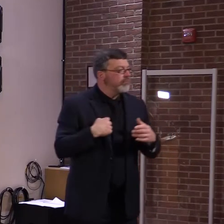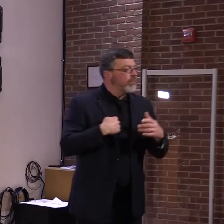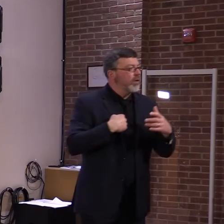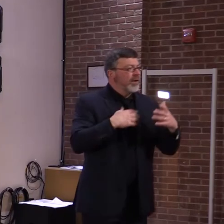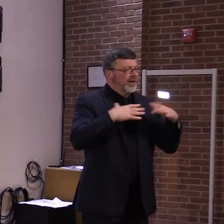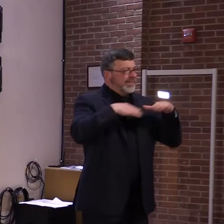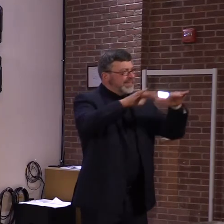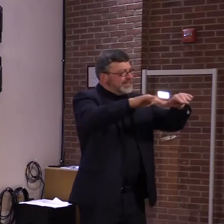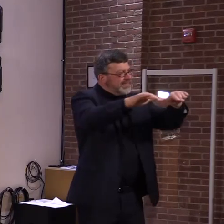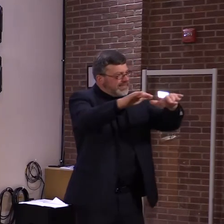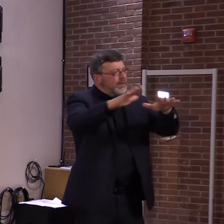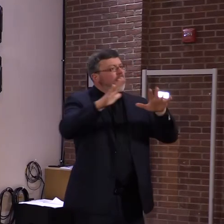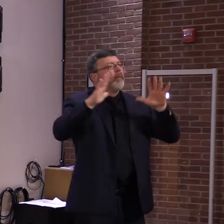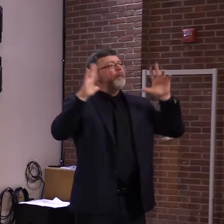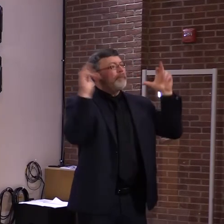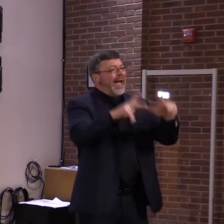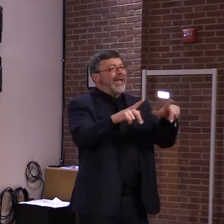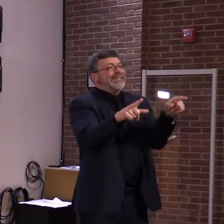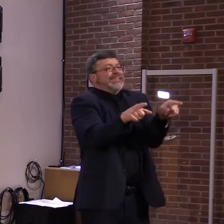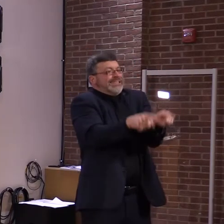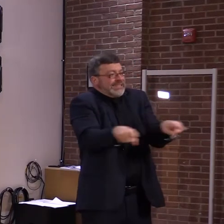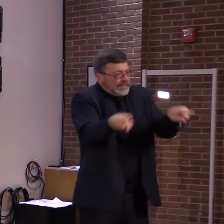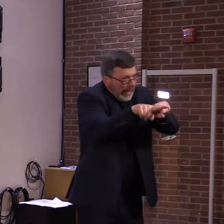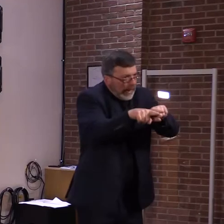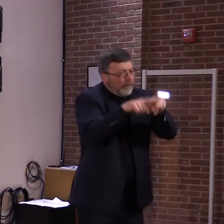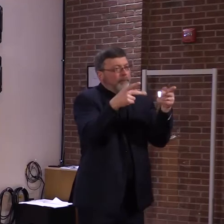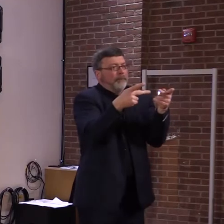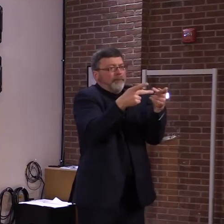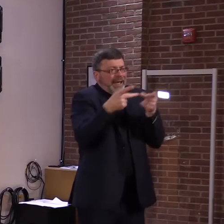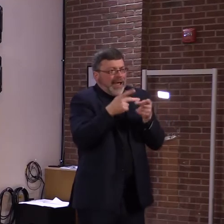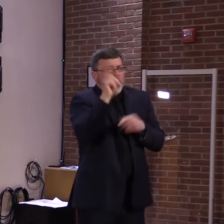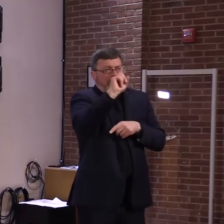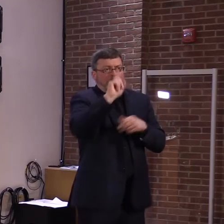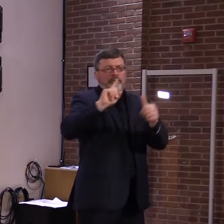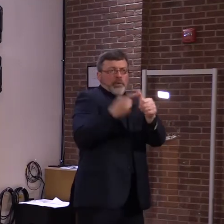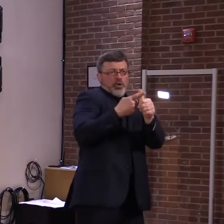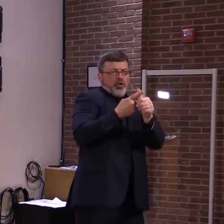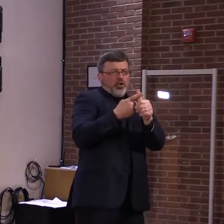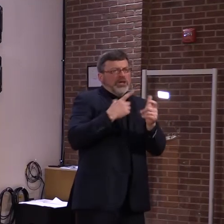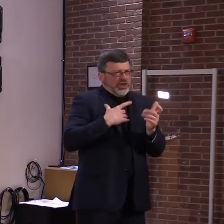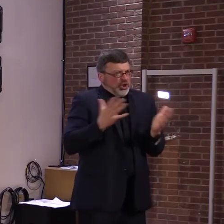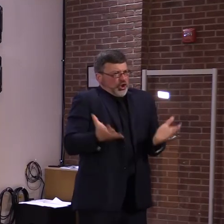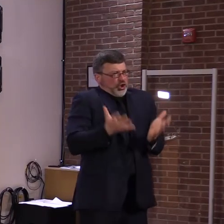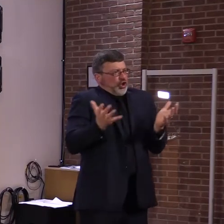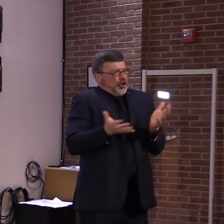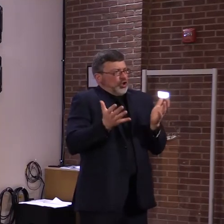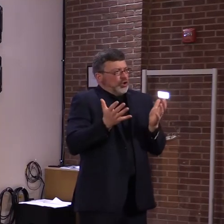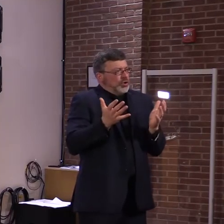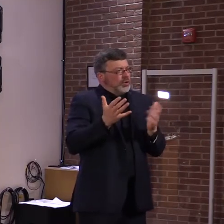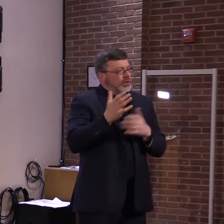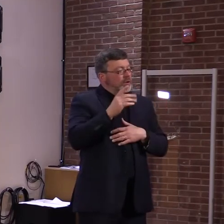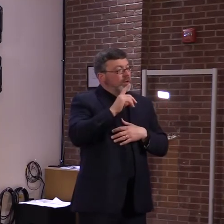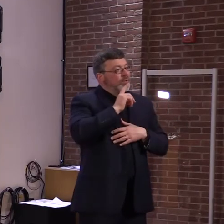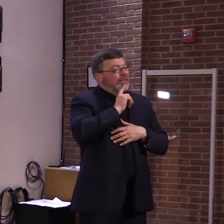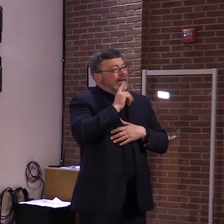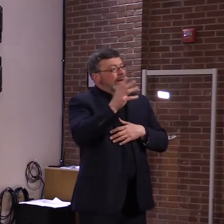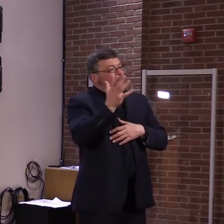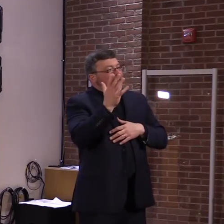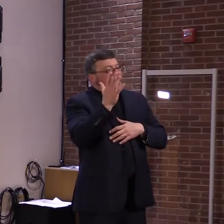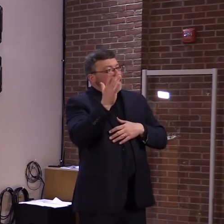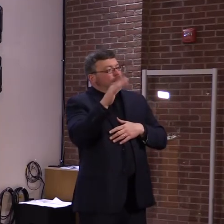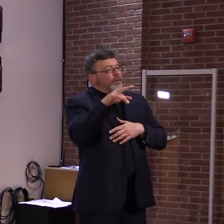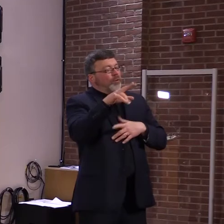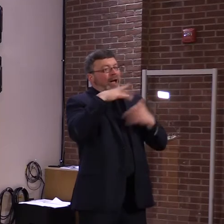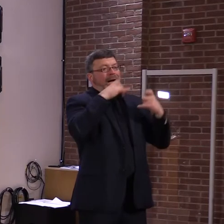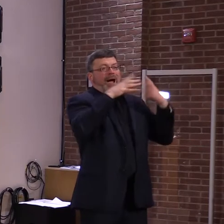got her first dose to get her second dose. It just, if from a flow point of view, it makes a